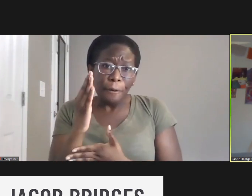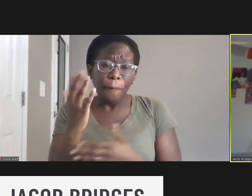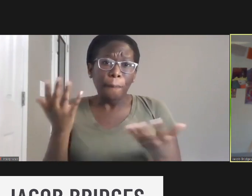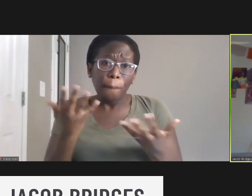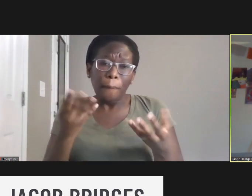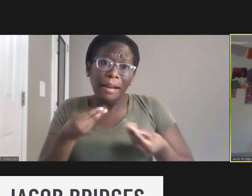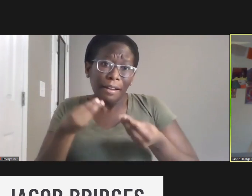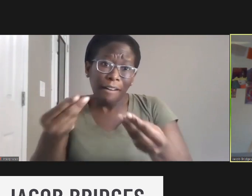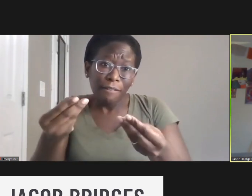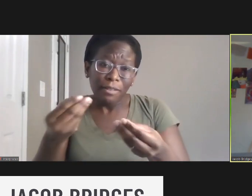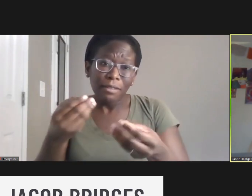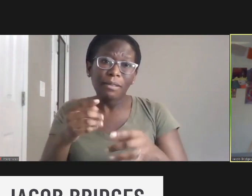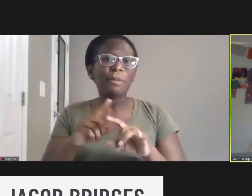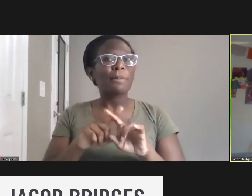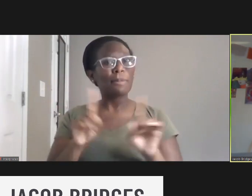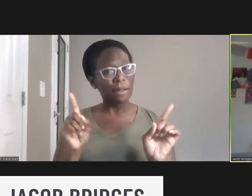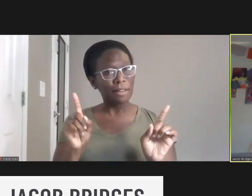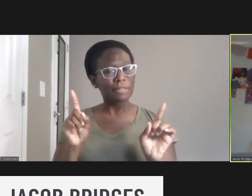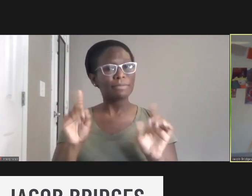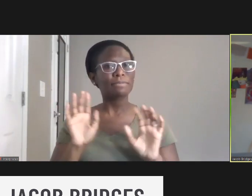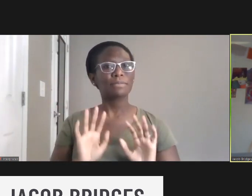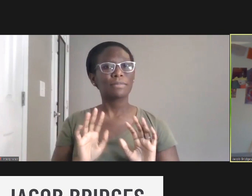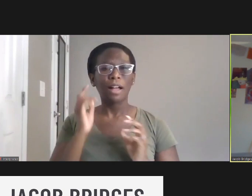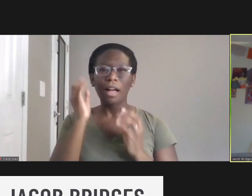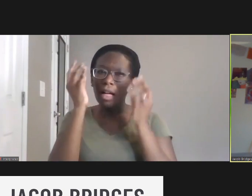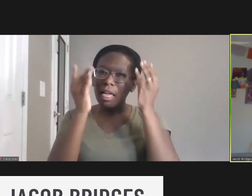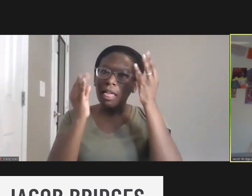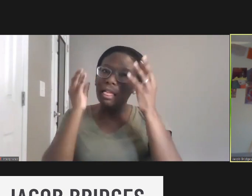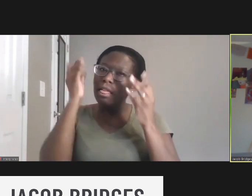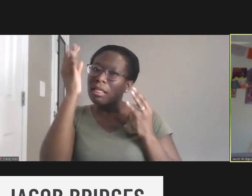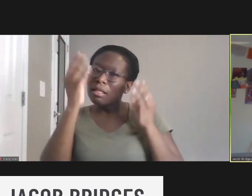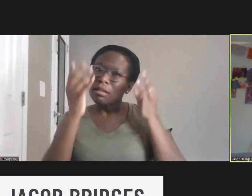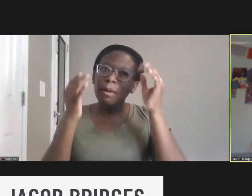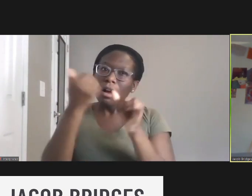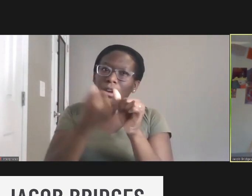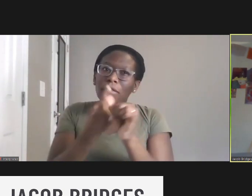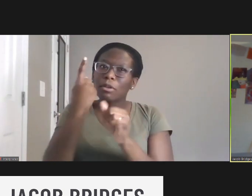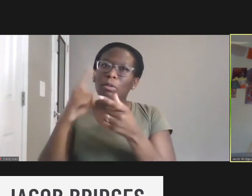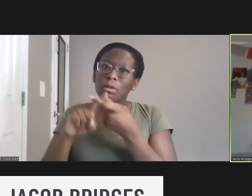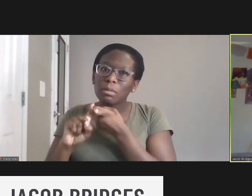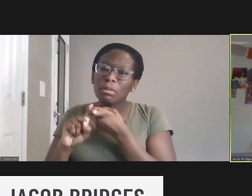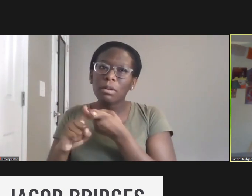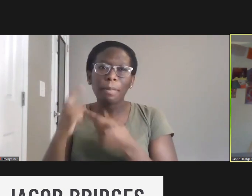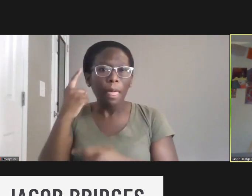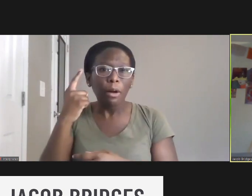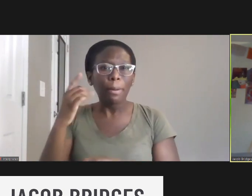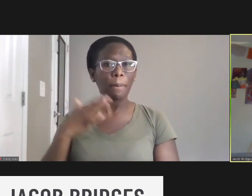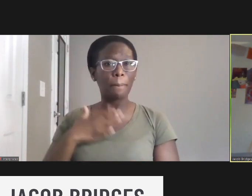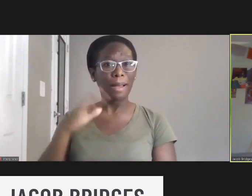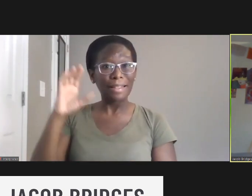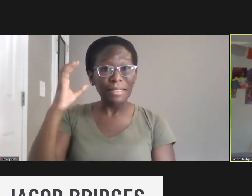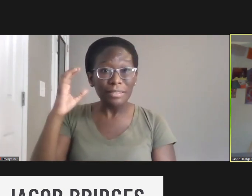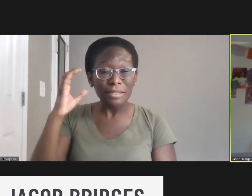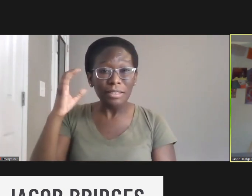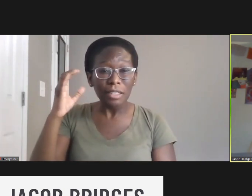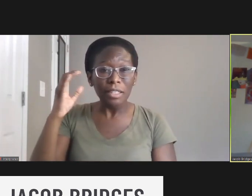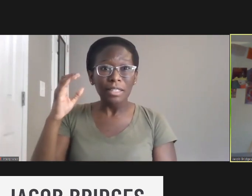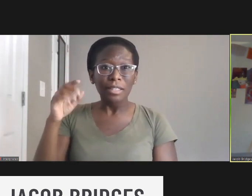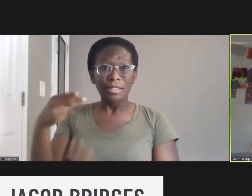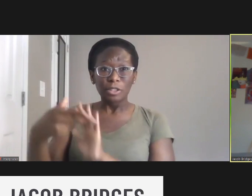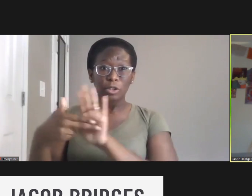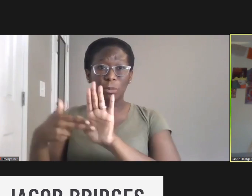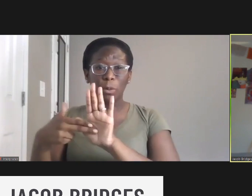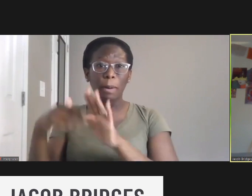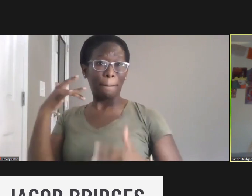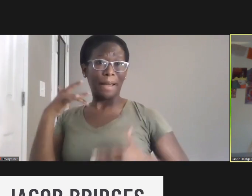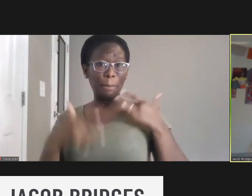But then I thought about everyone I was close to. I thought about my cousin who was diagnosed with bipolar and